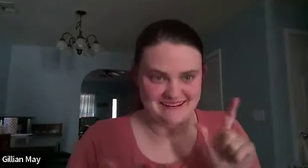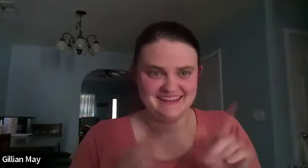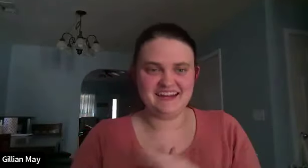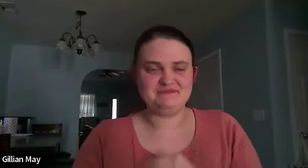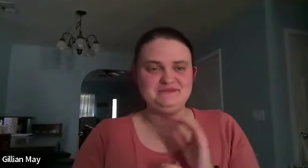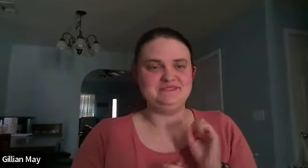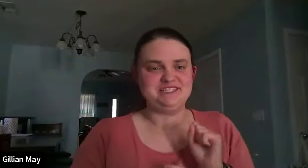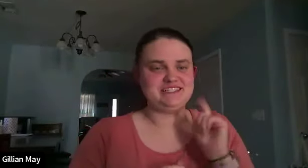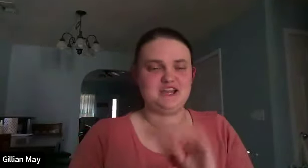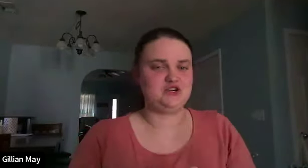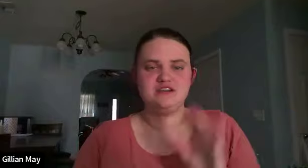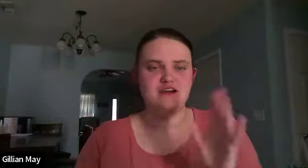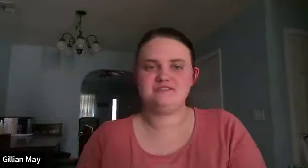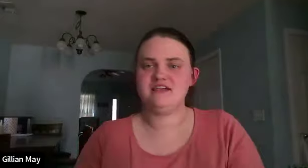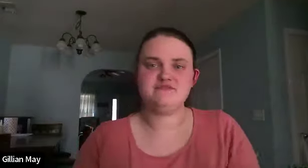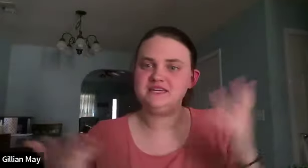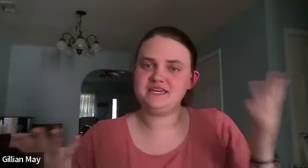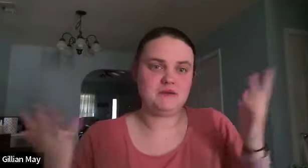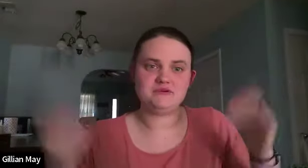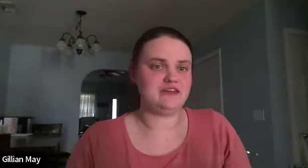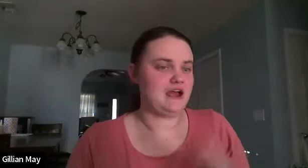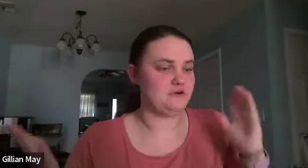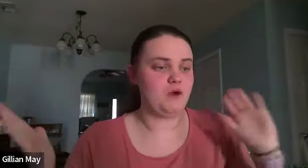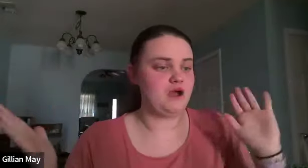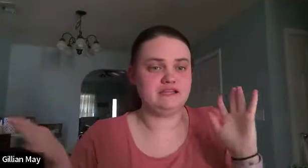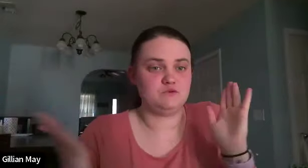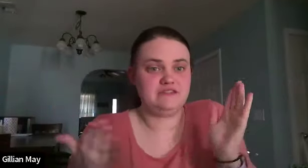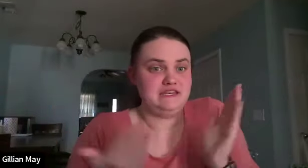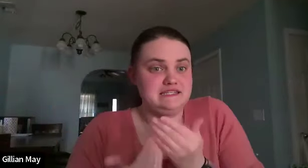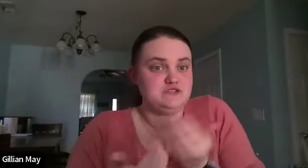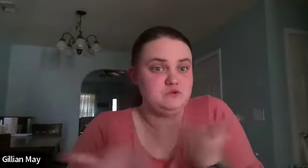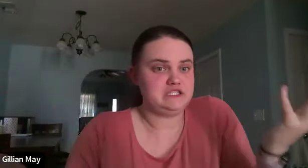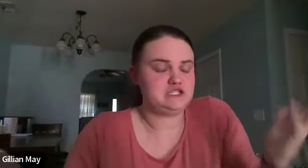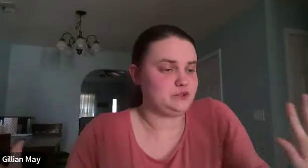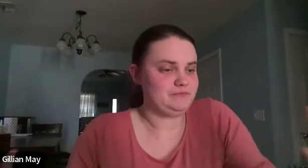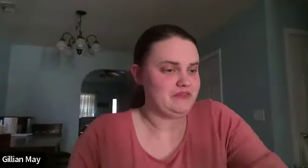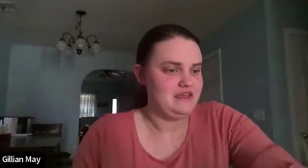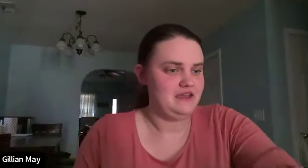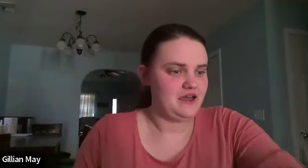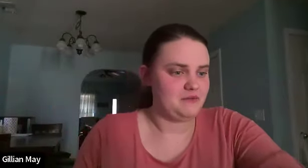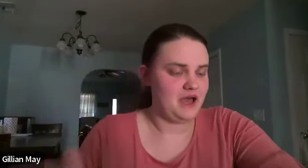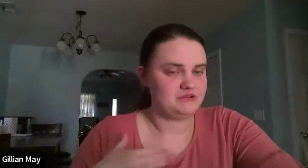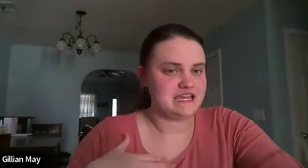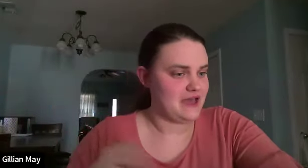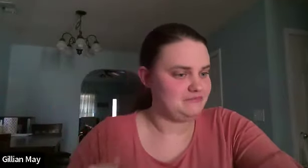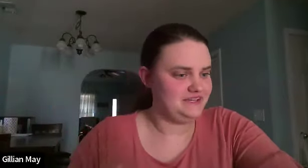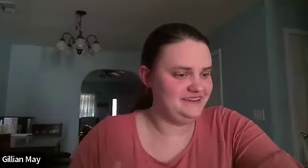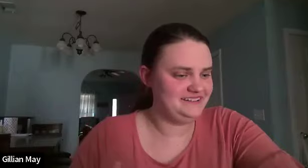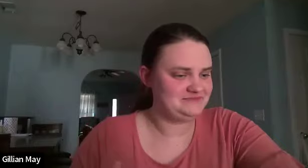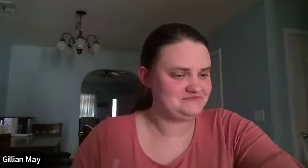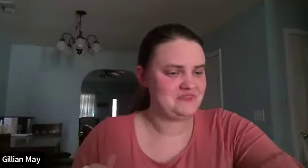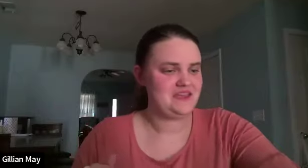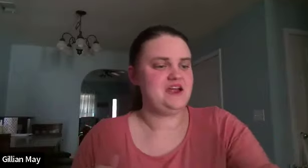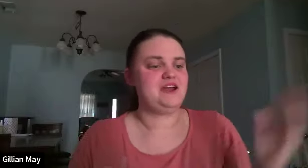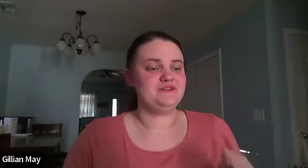And I could not for the life of me keep up with it. I don't know why. It's one of the easiest ones too. I will take that. All right, the